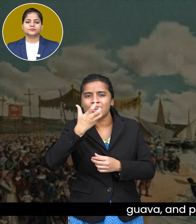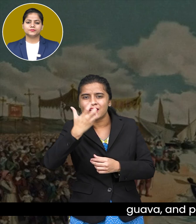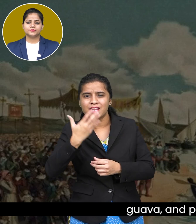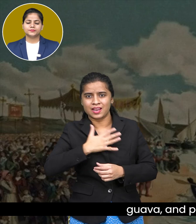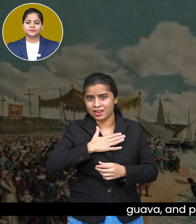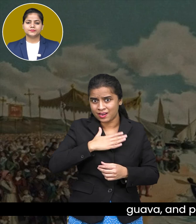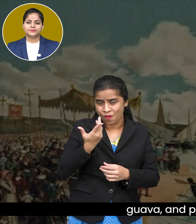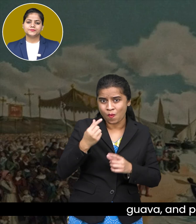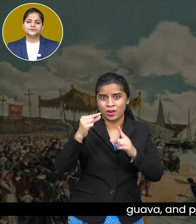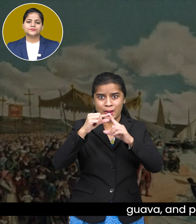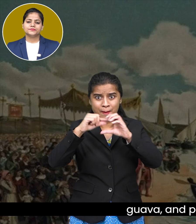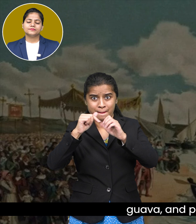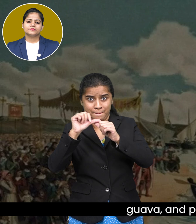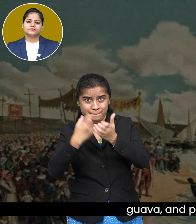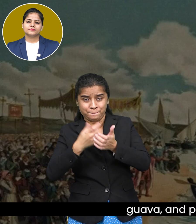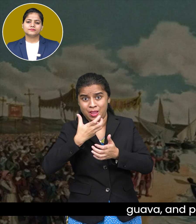return.